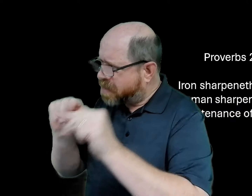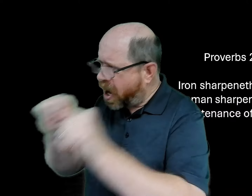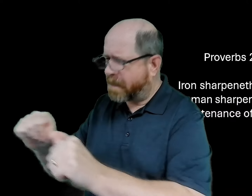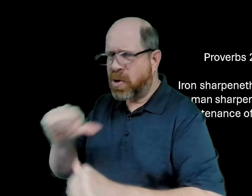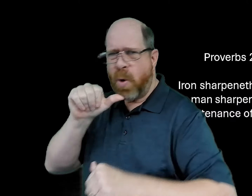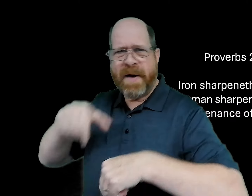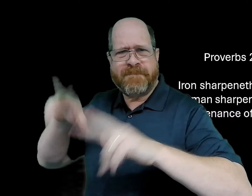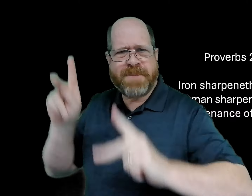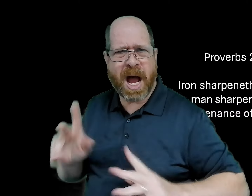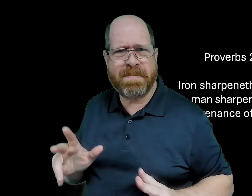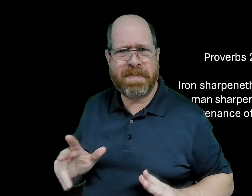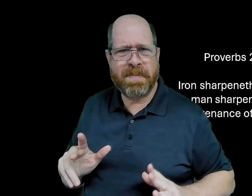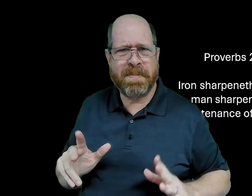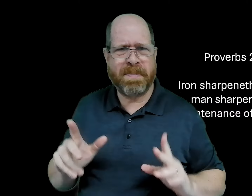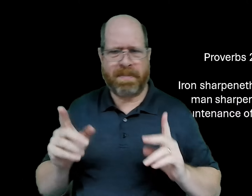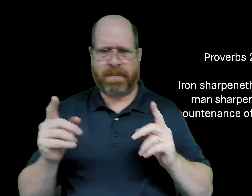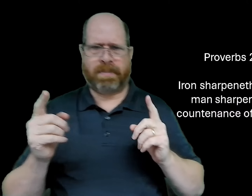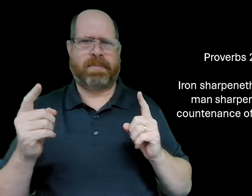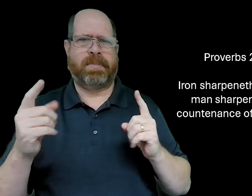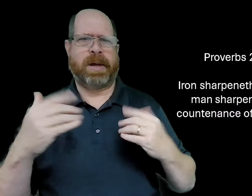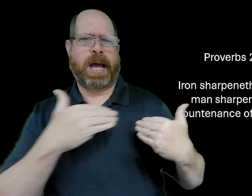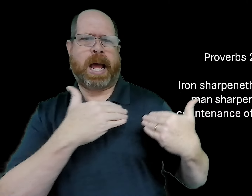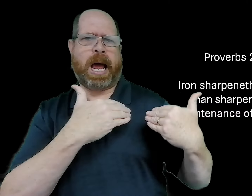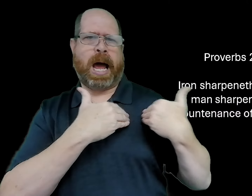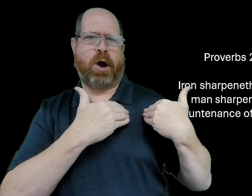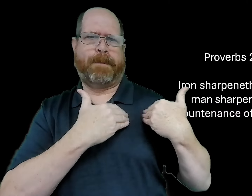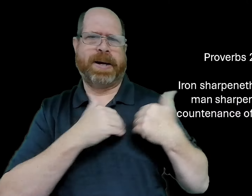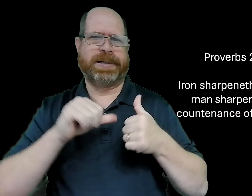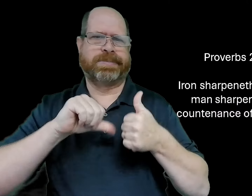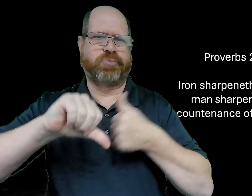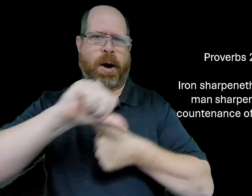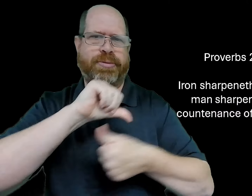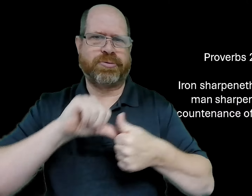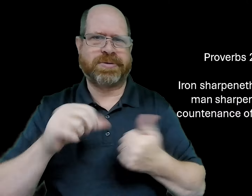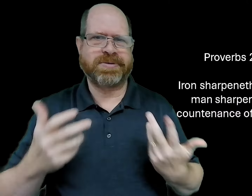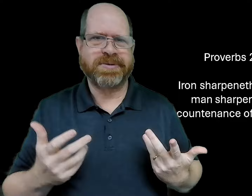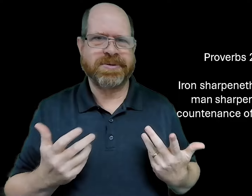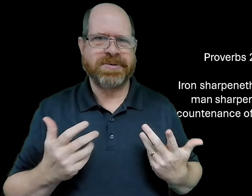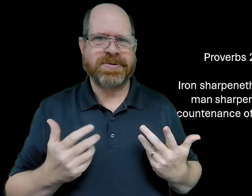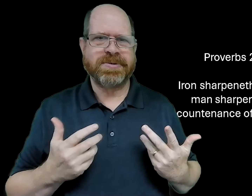They told each other to keep going and not give up. They had accountability to each other.